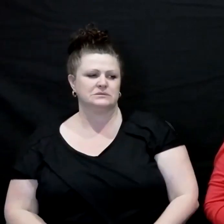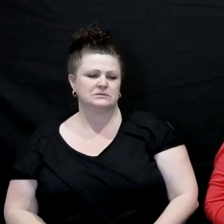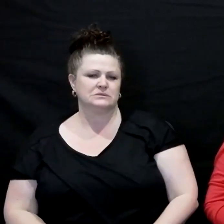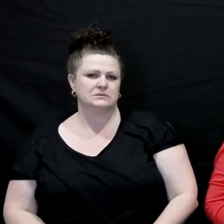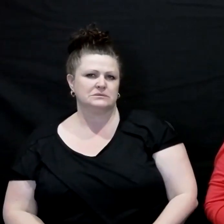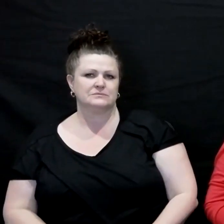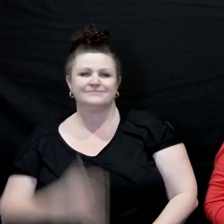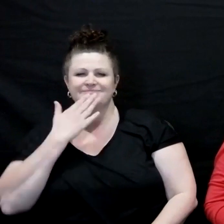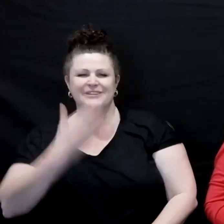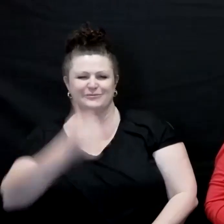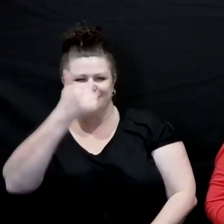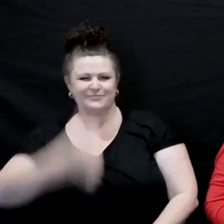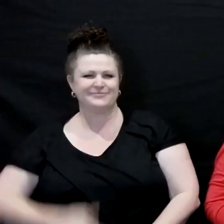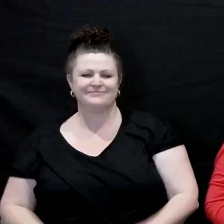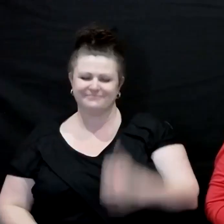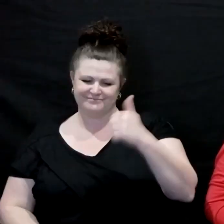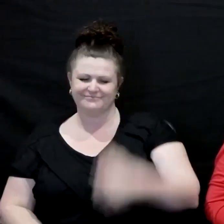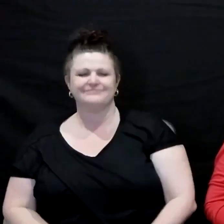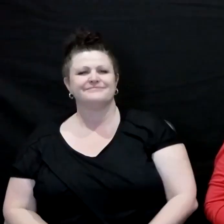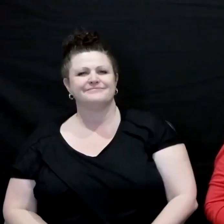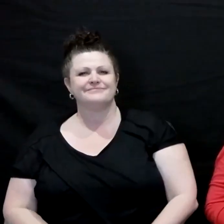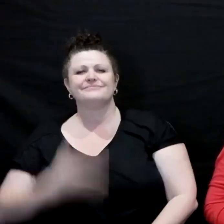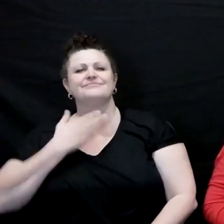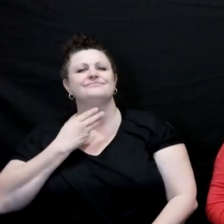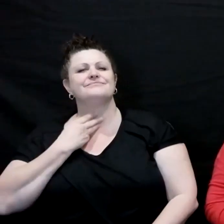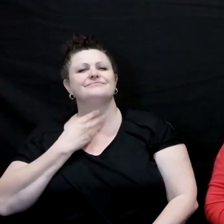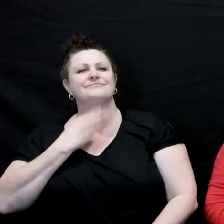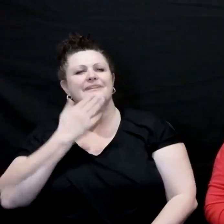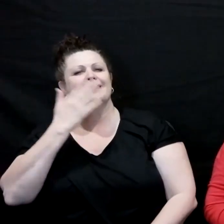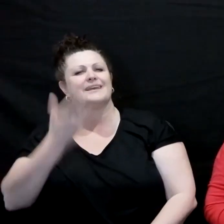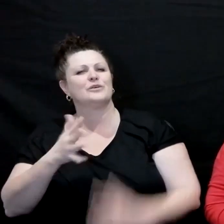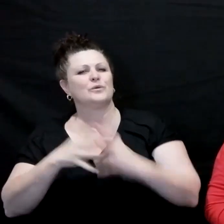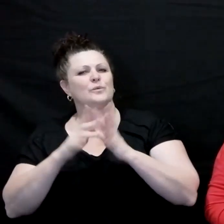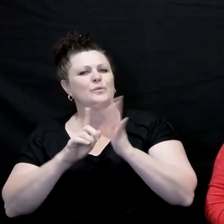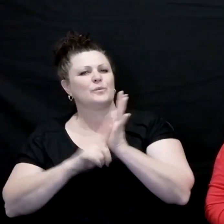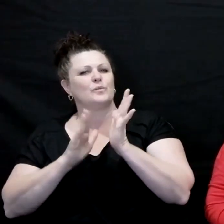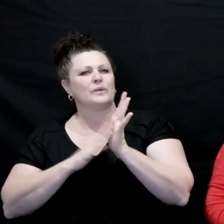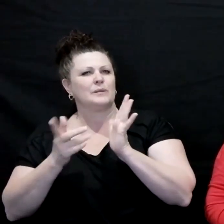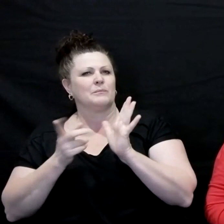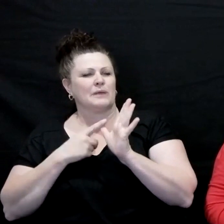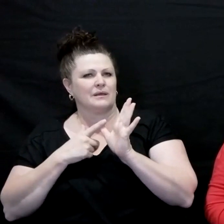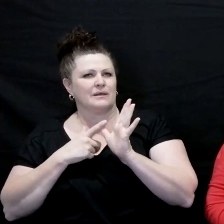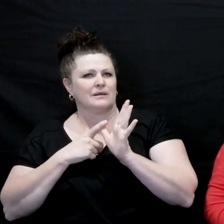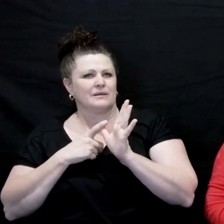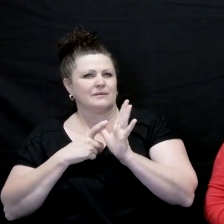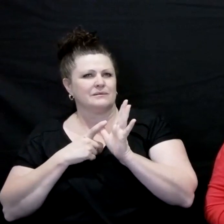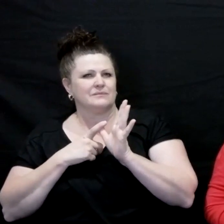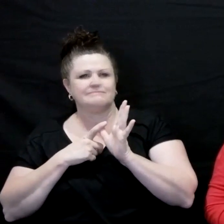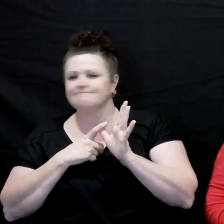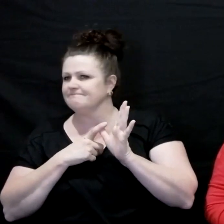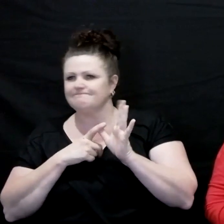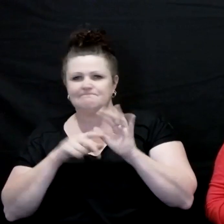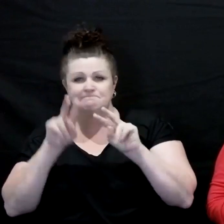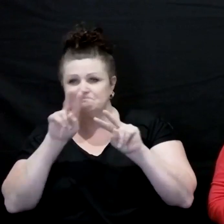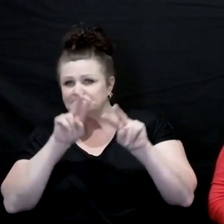Thank you. No worries. Thank you, Wilma. It's Meredith speaking. So I can't